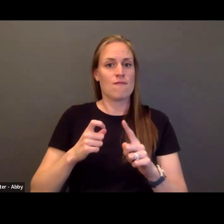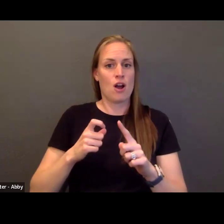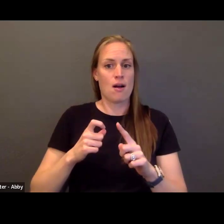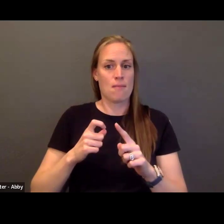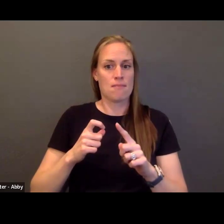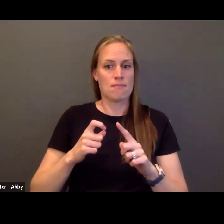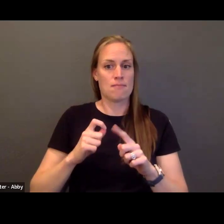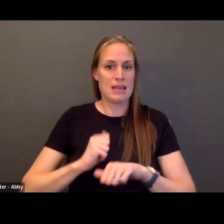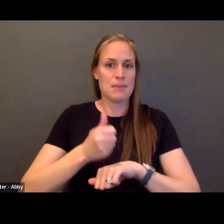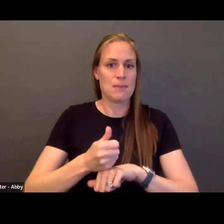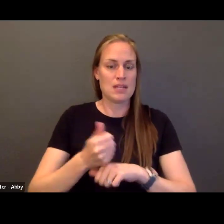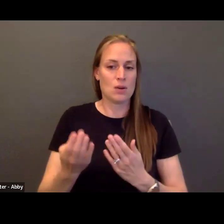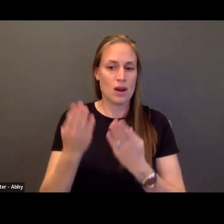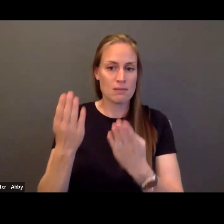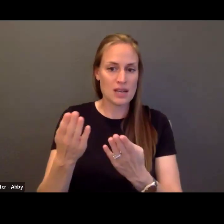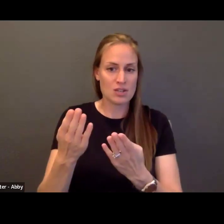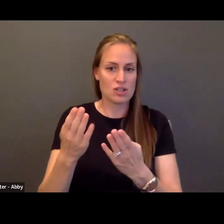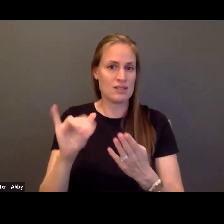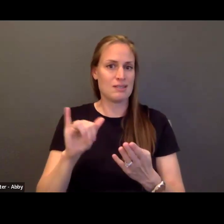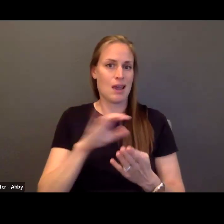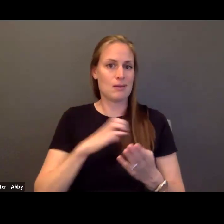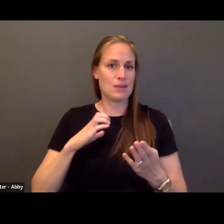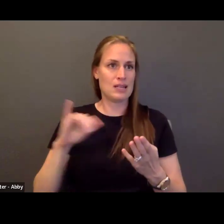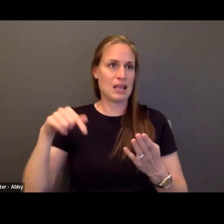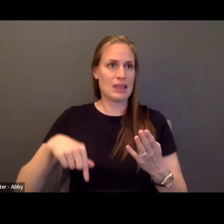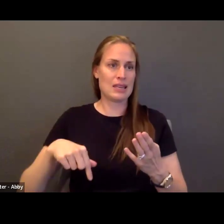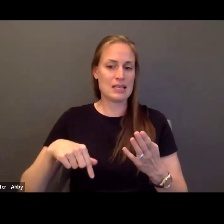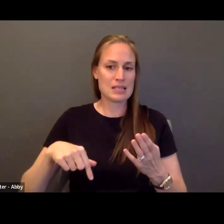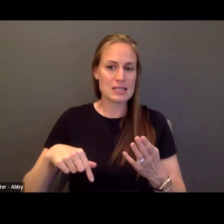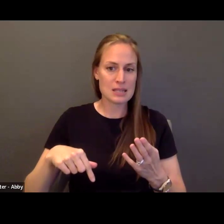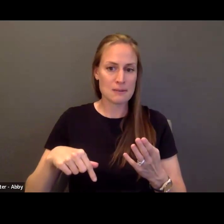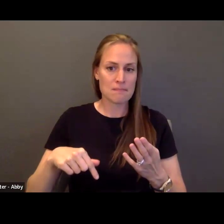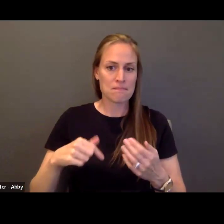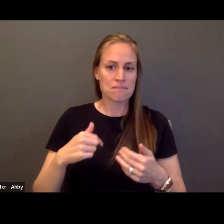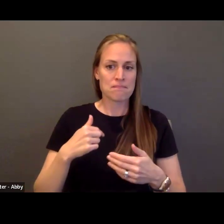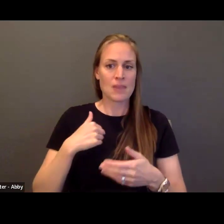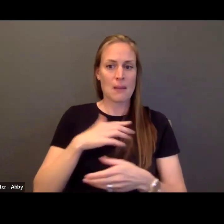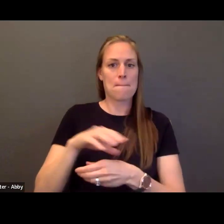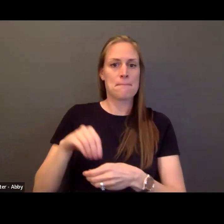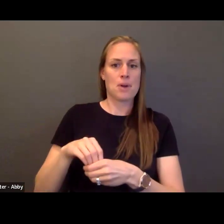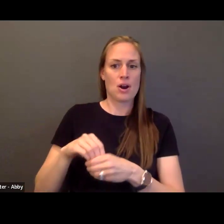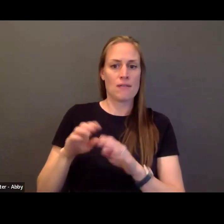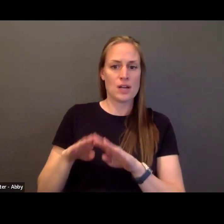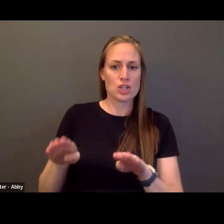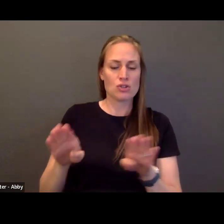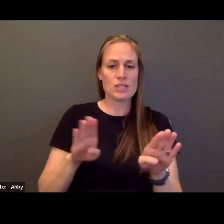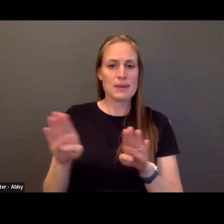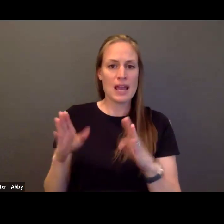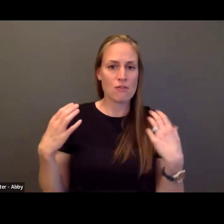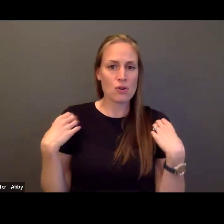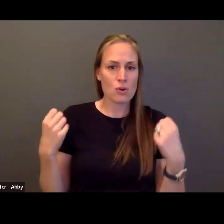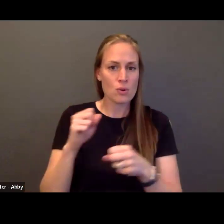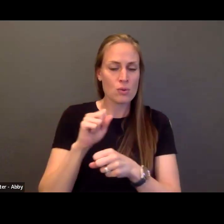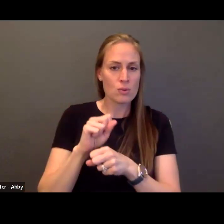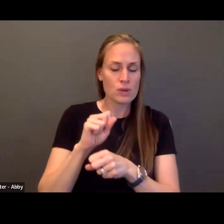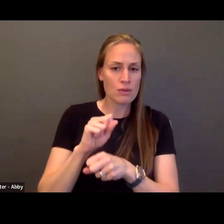work, right? Continuing to do some of the work. One of the best examples that I sit on is the Children and Youth Behavioral Health Work Group. They have not only sort of a very impressive